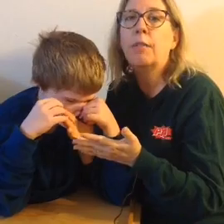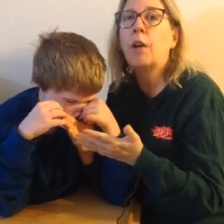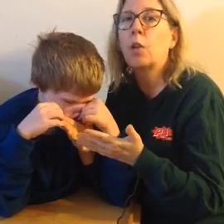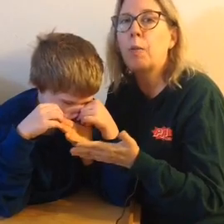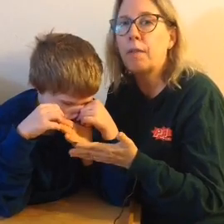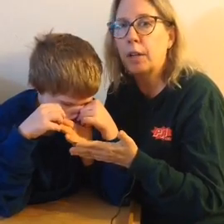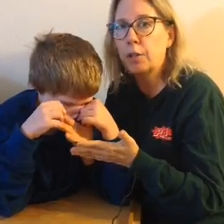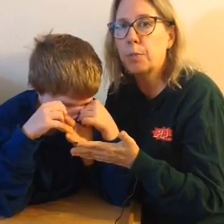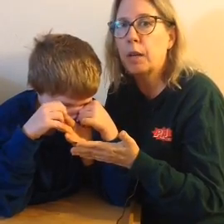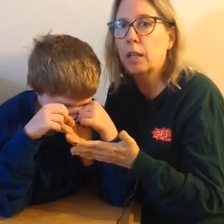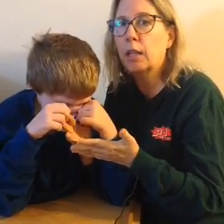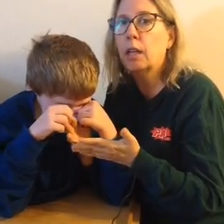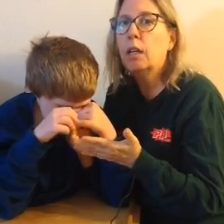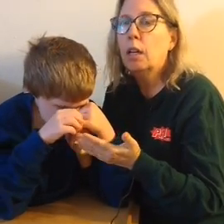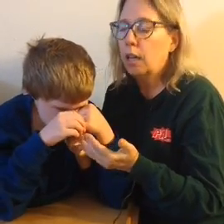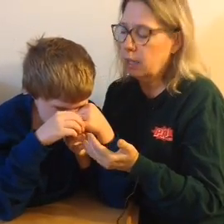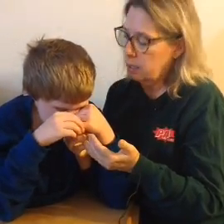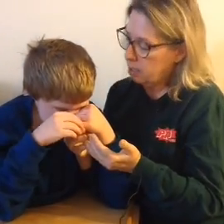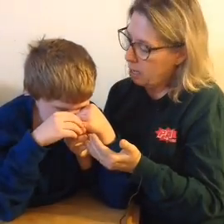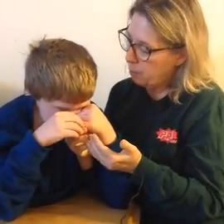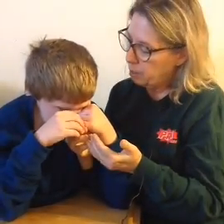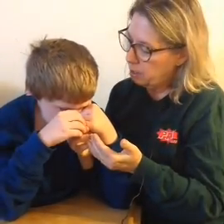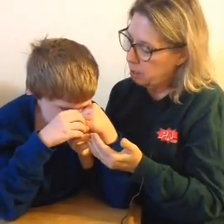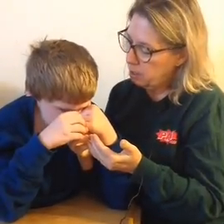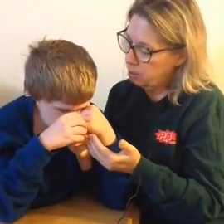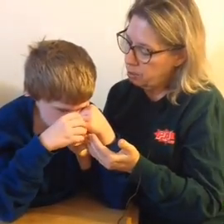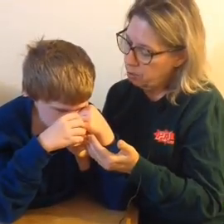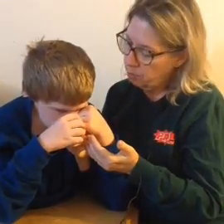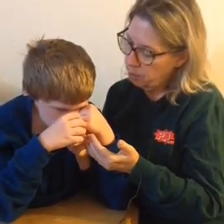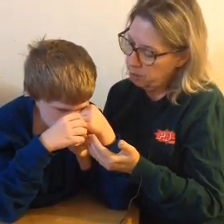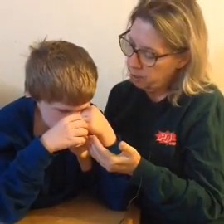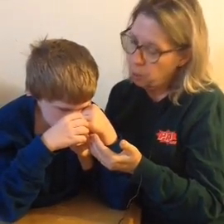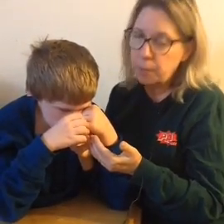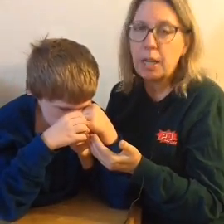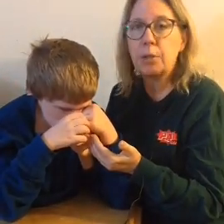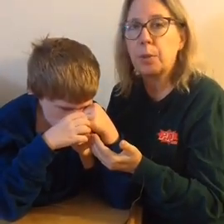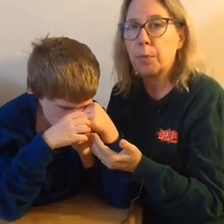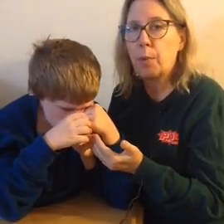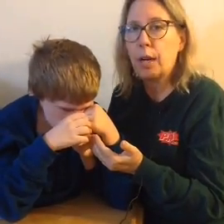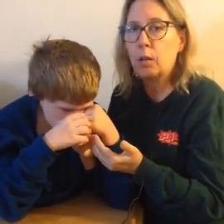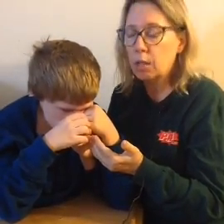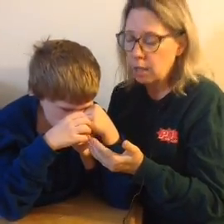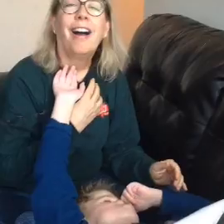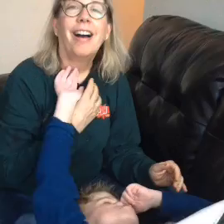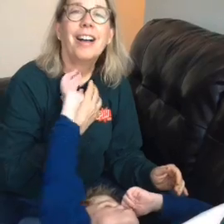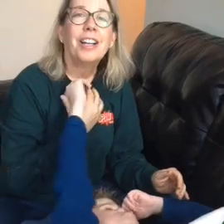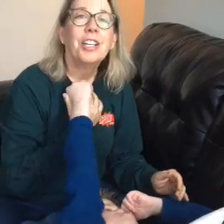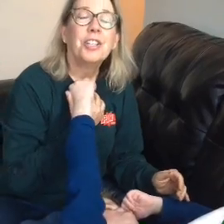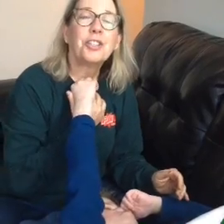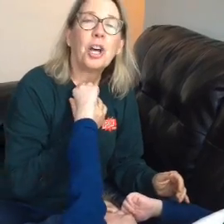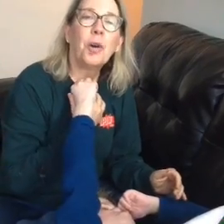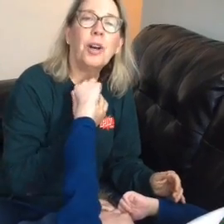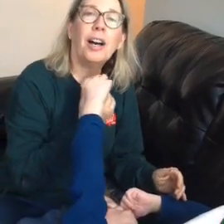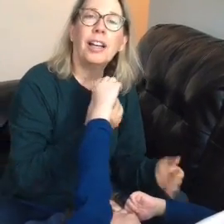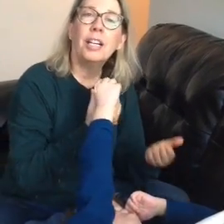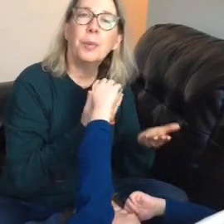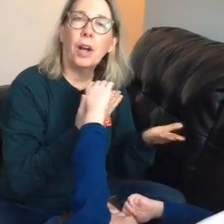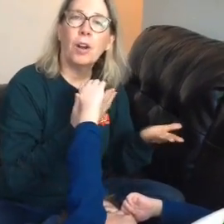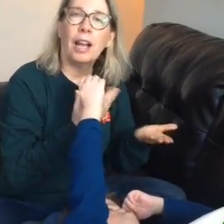followed by finger spelling, and how we do the interpretation with braille. So here we are